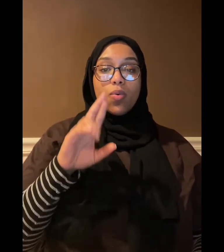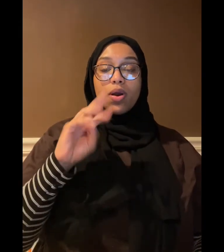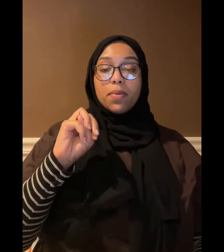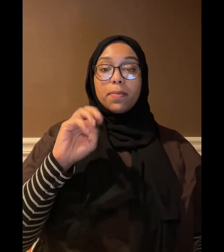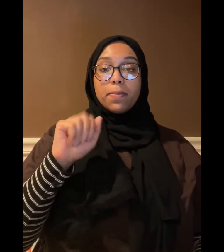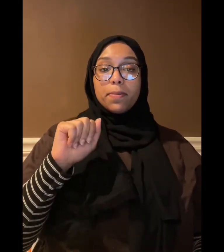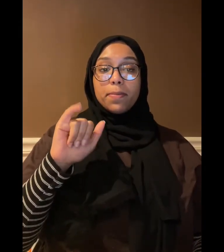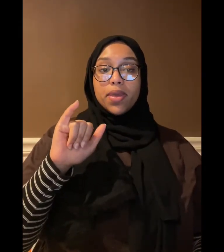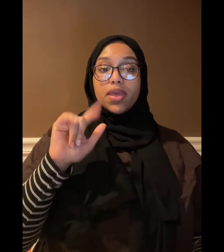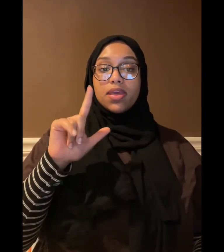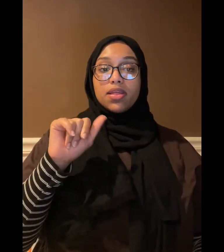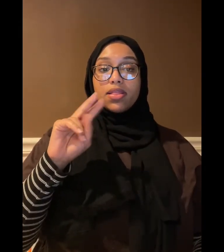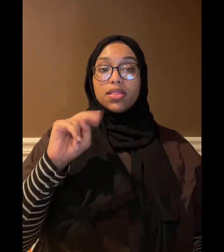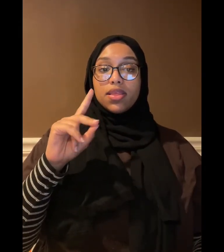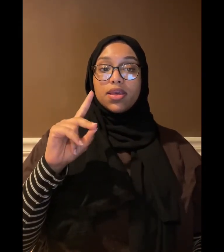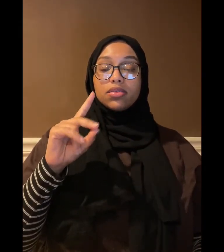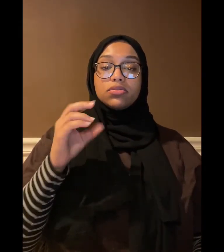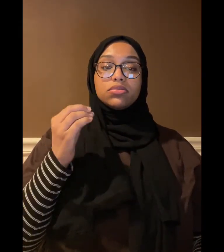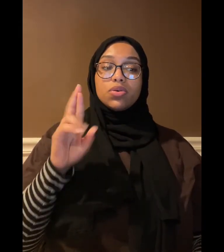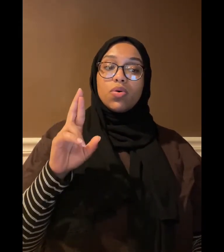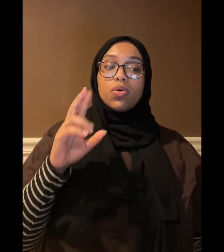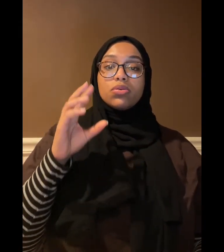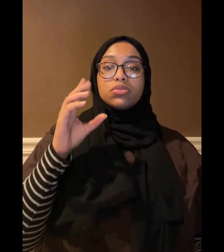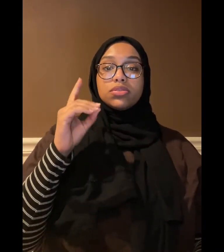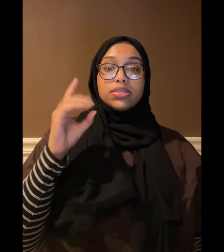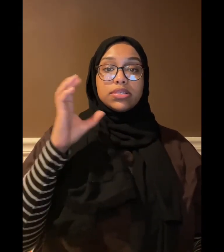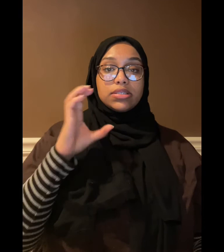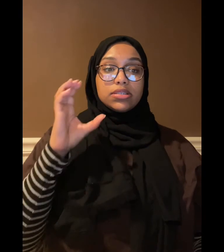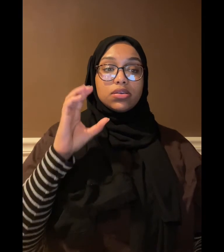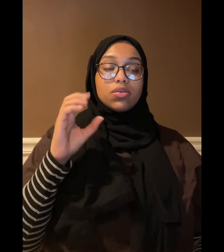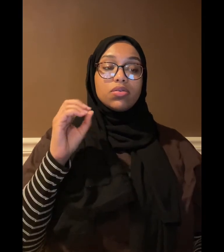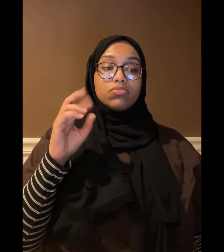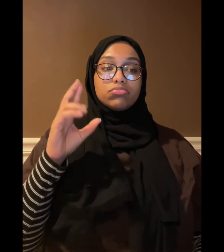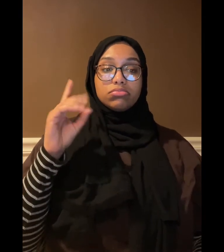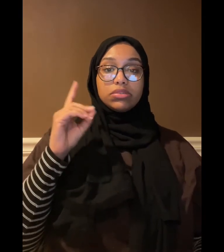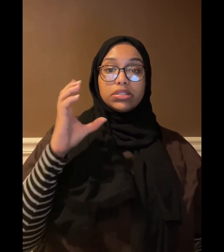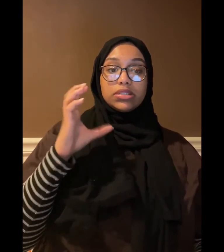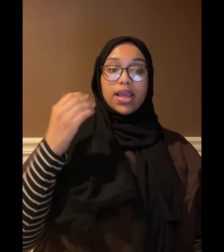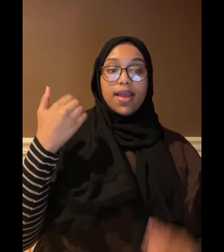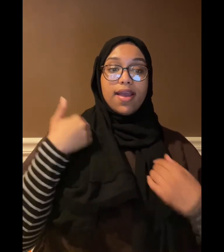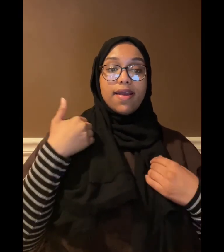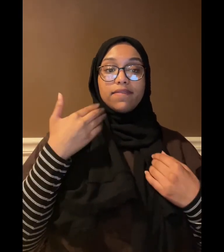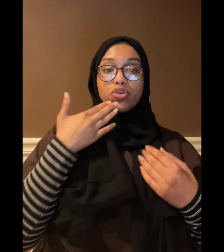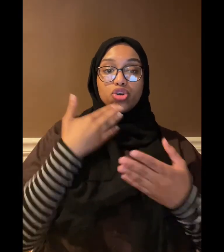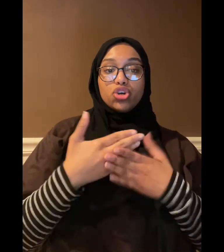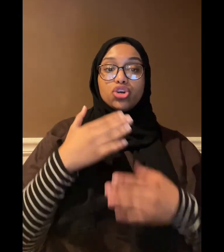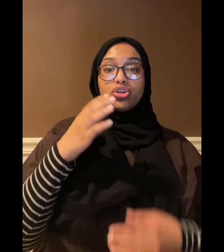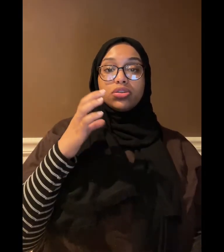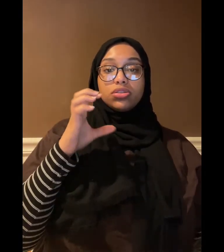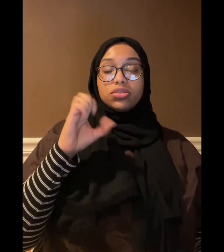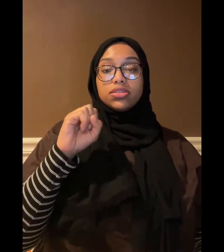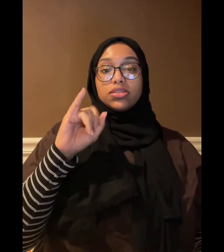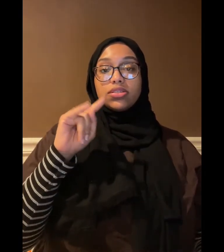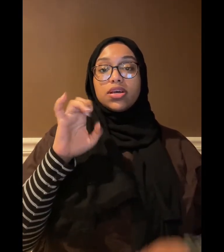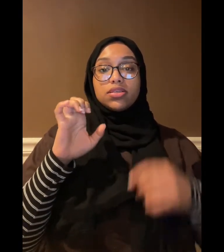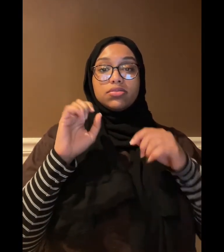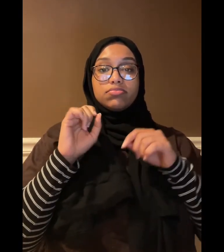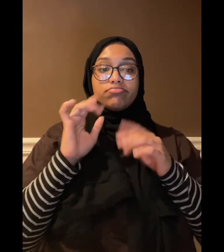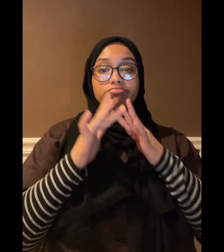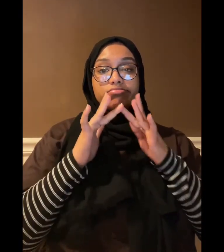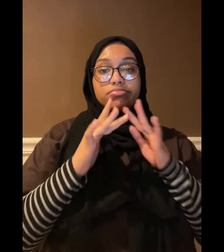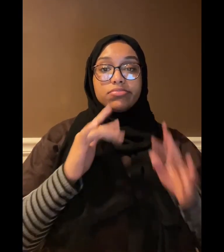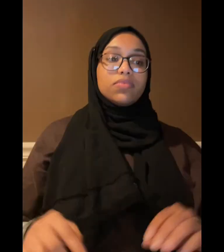Indeed, most activists work with state legislation a lot of the time. The only reason I haven't really gone that